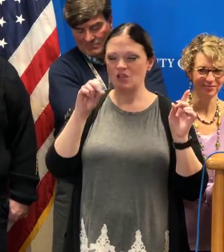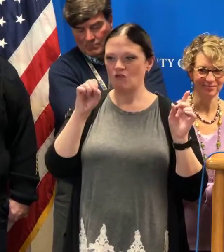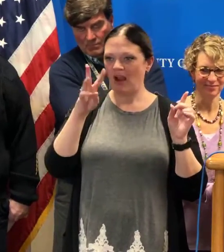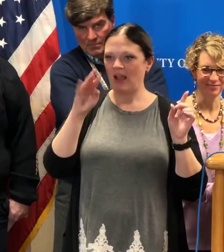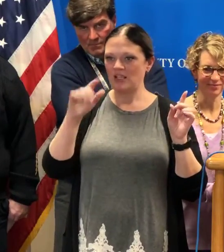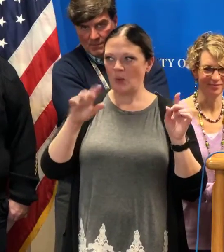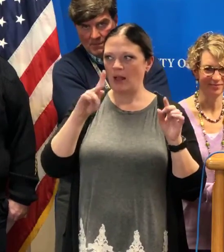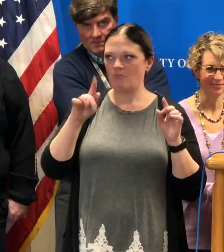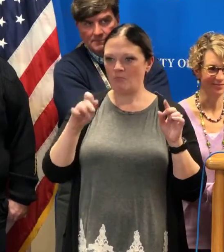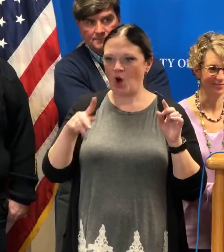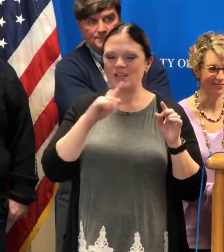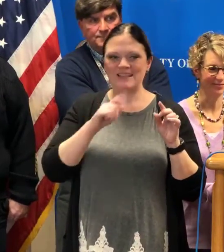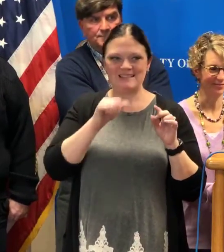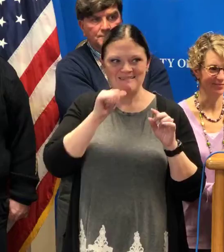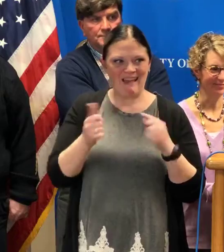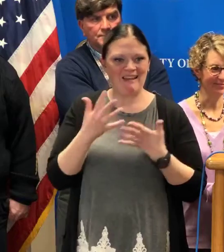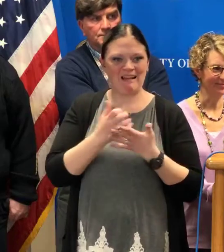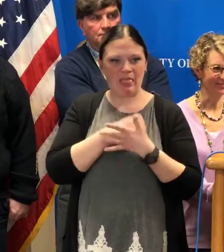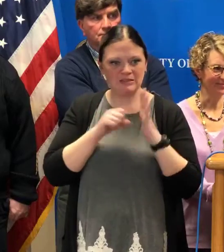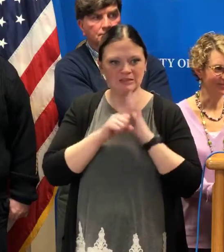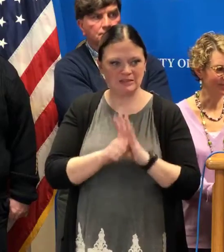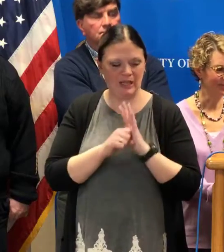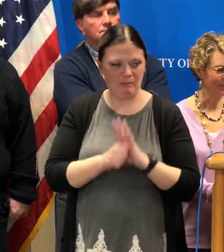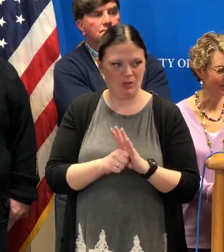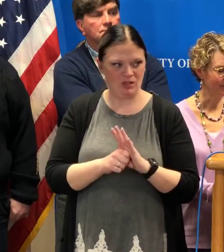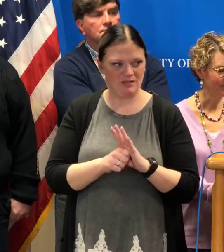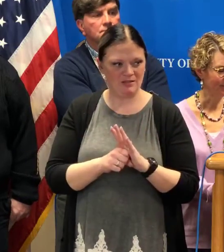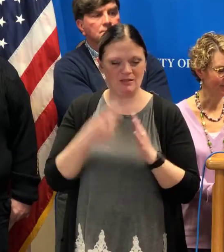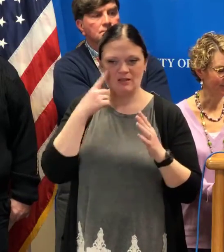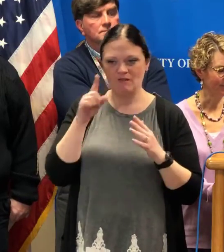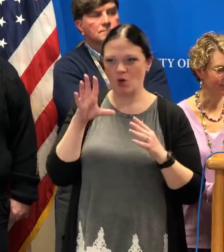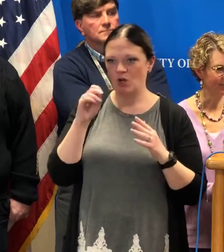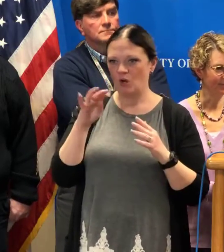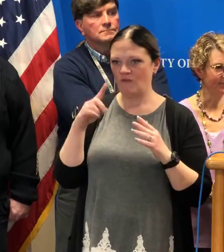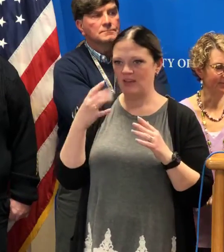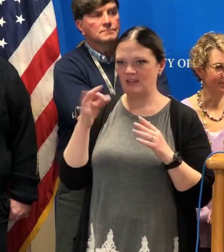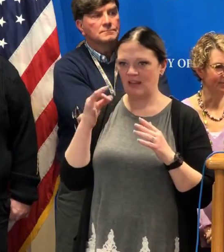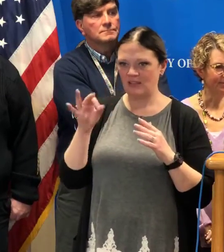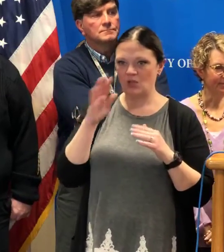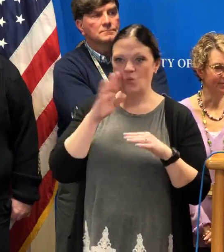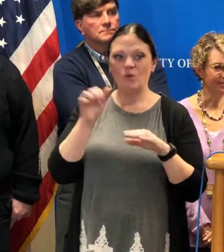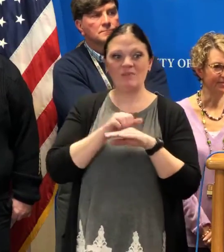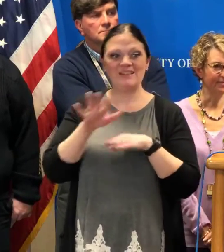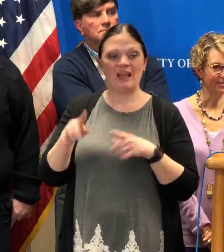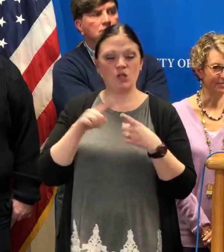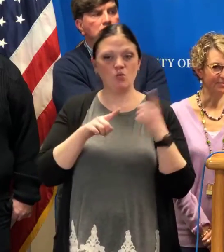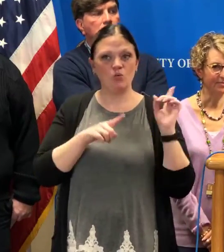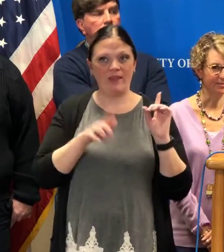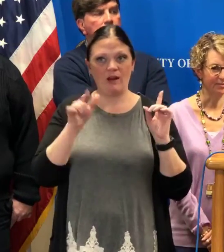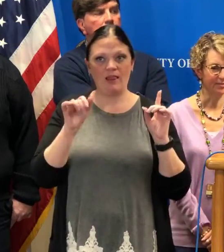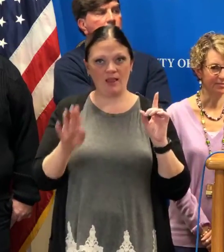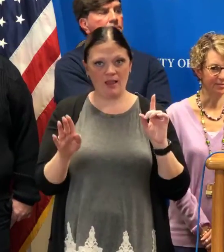collecting samples from people for COVID-19. Samples collected elsewhere will be sent to our labs.